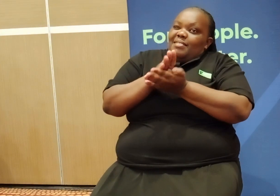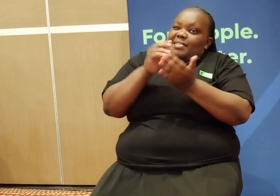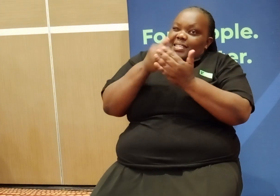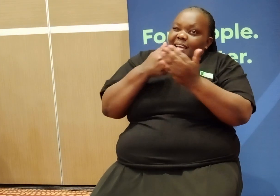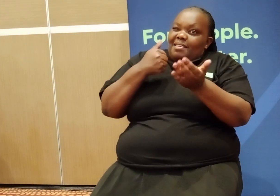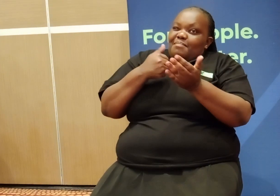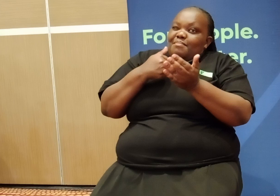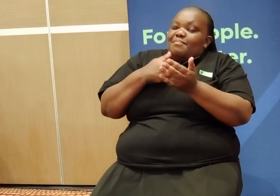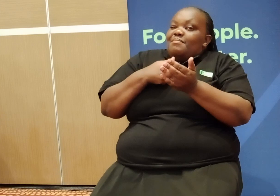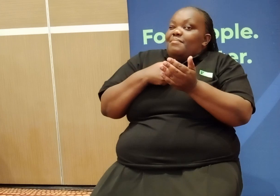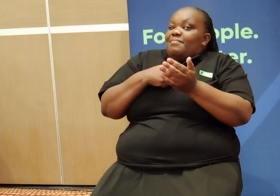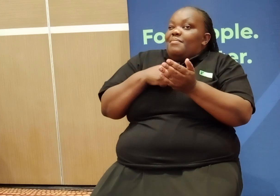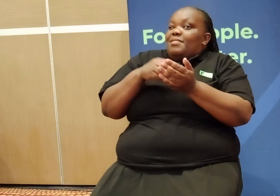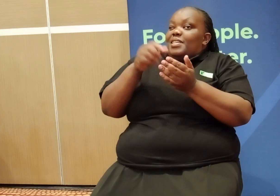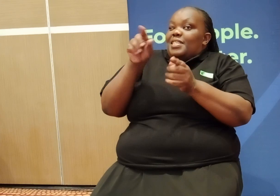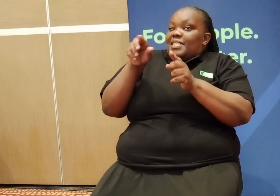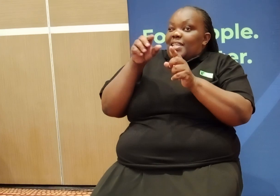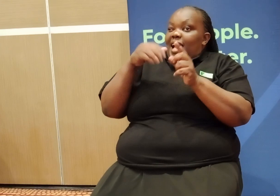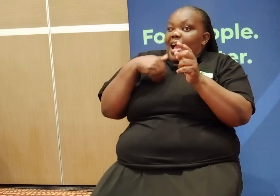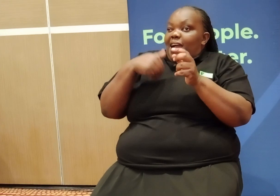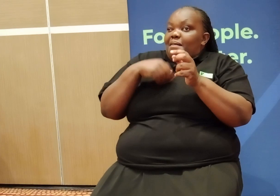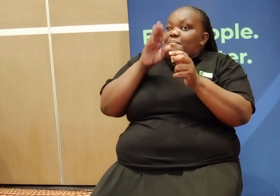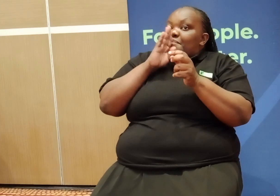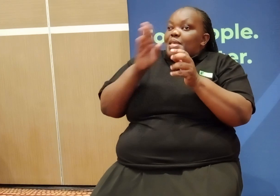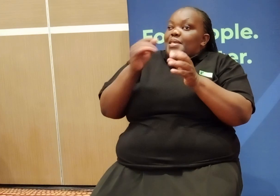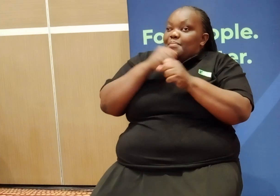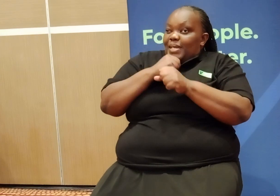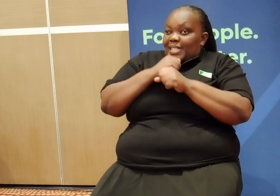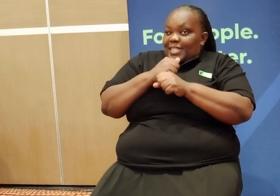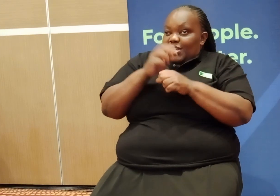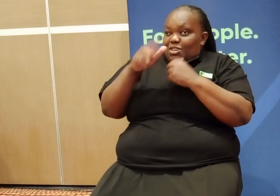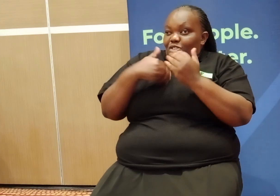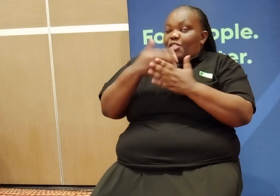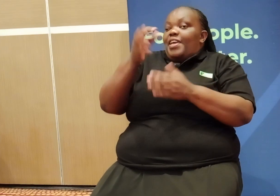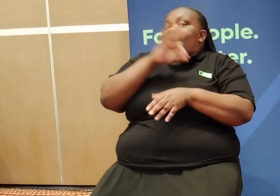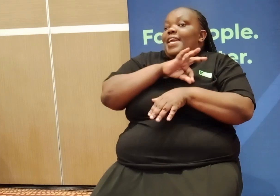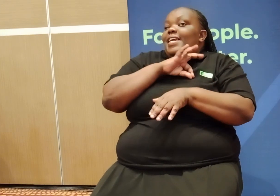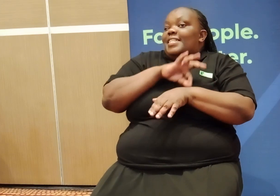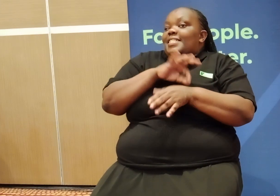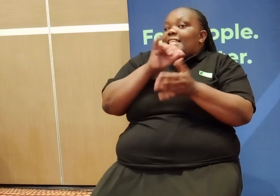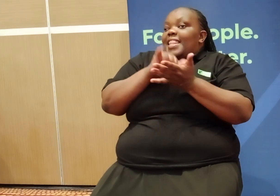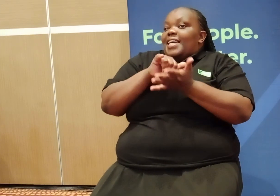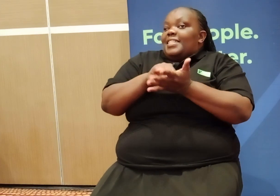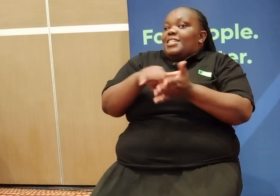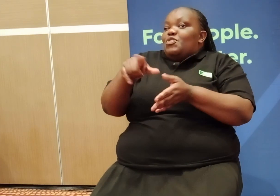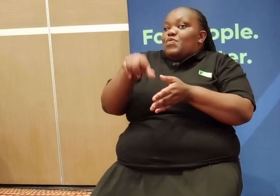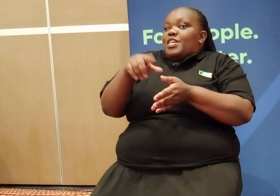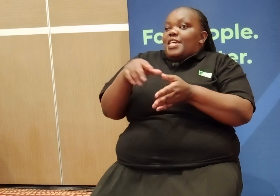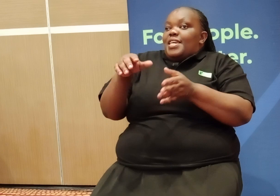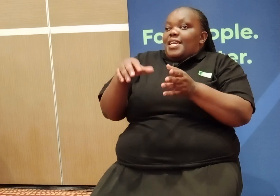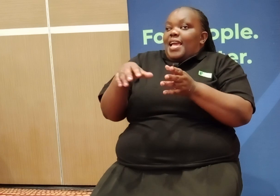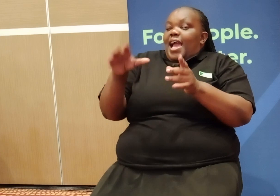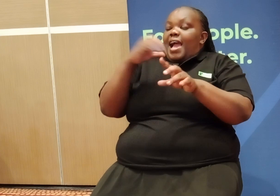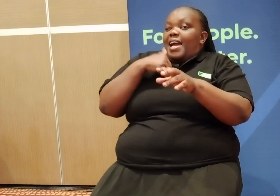significant legacy claims have eroded all the gains that we had achieved.